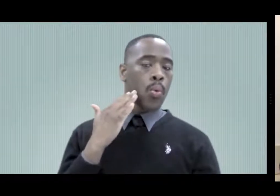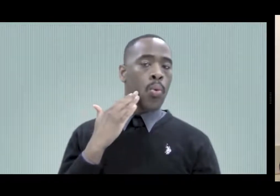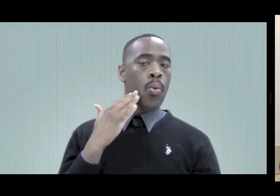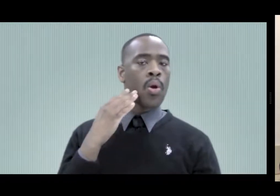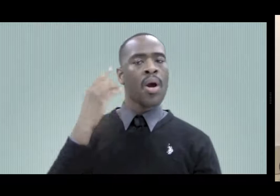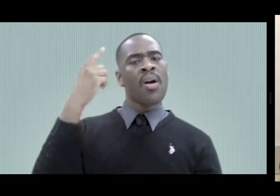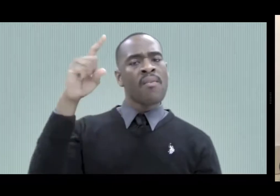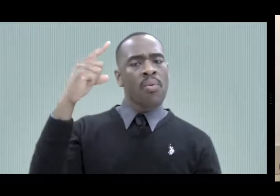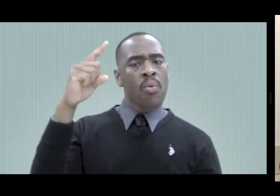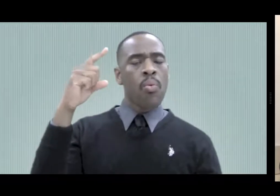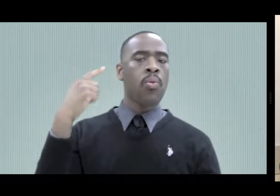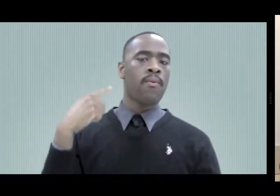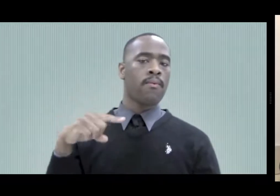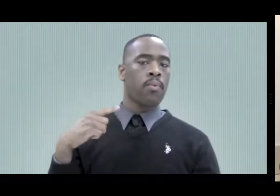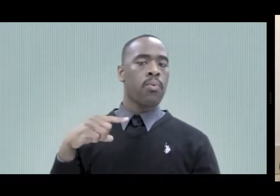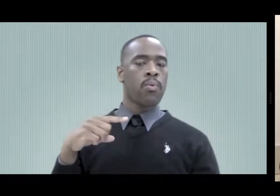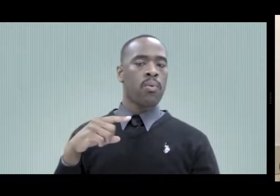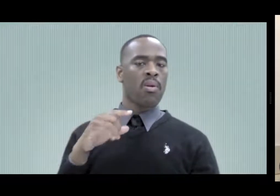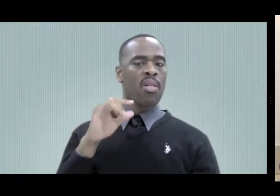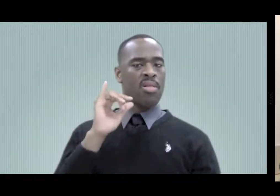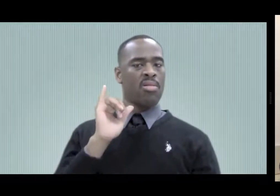So the